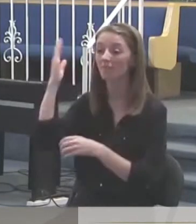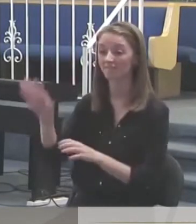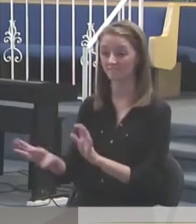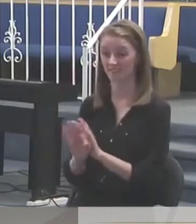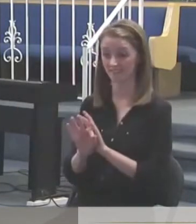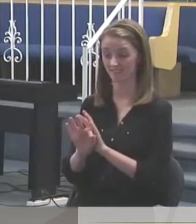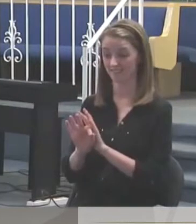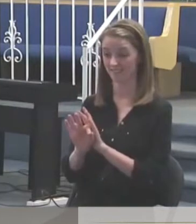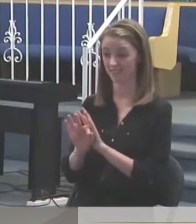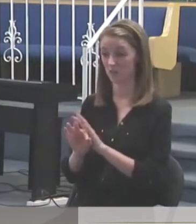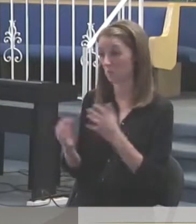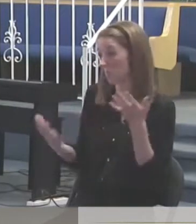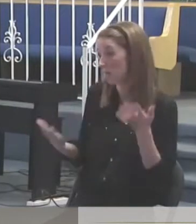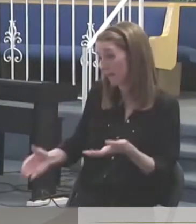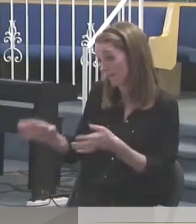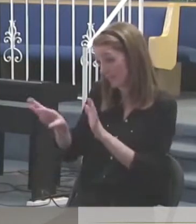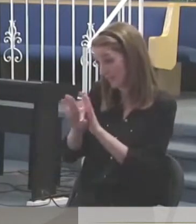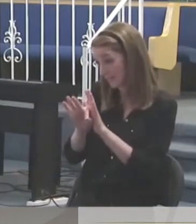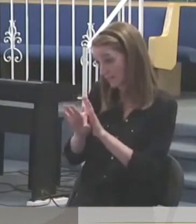And you might find it.